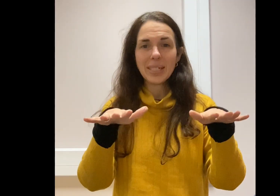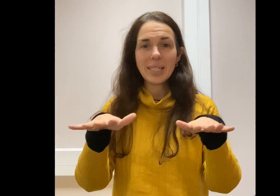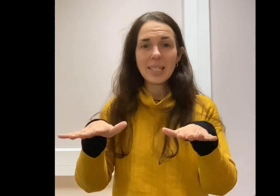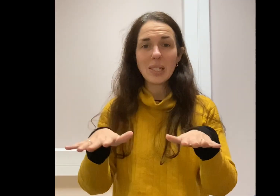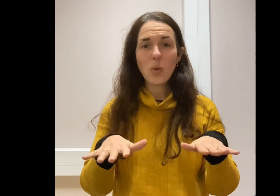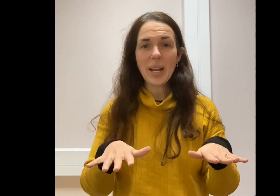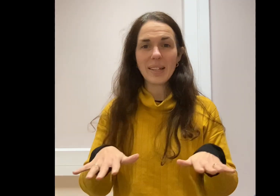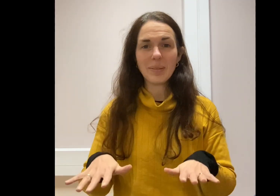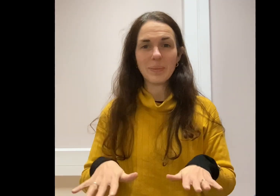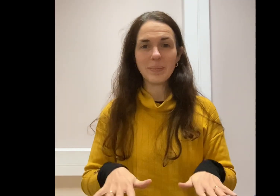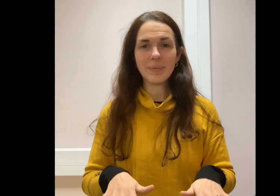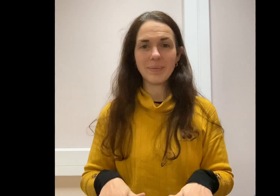Snowing.